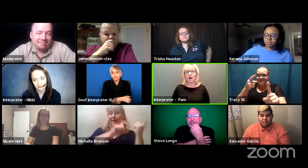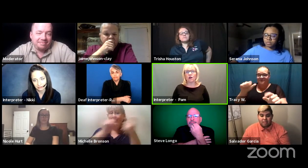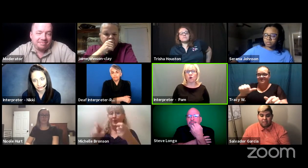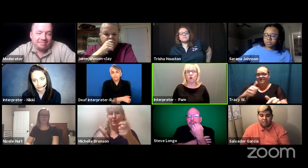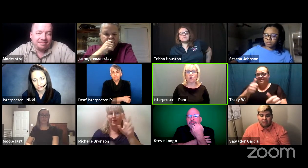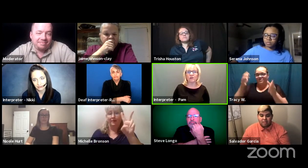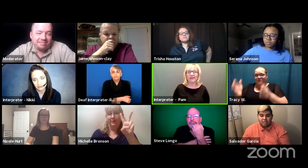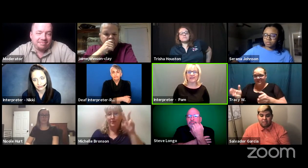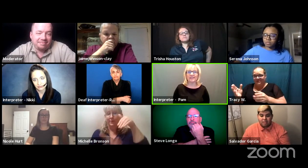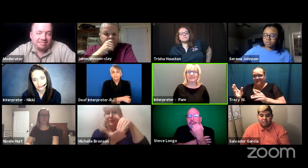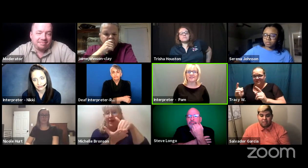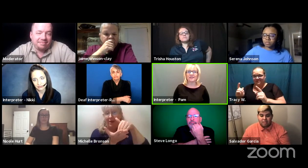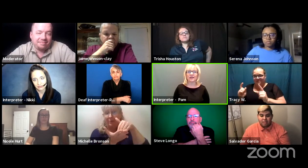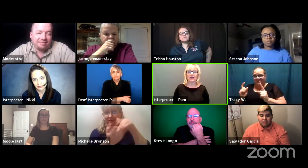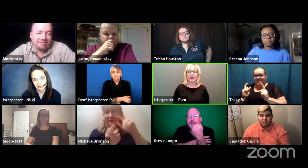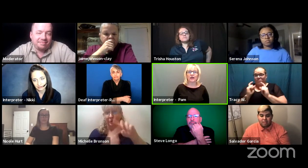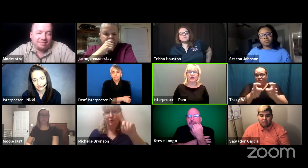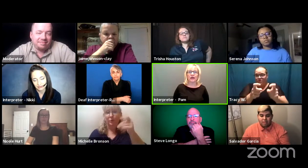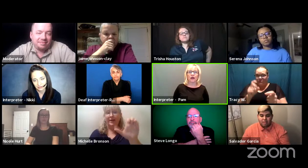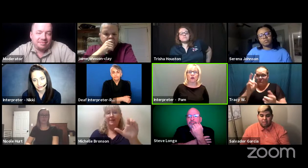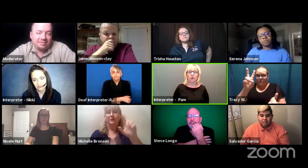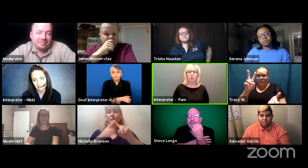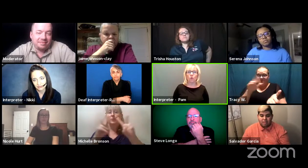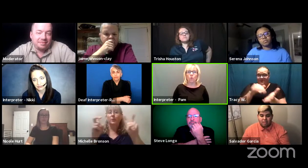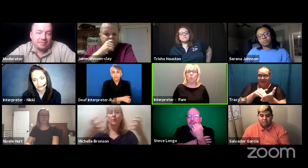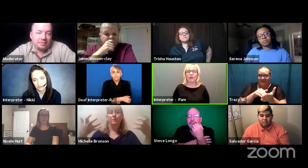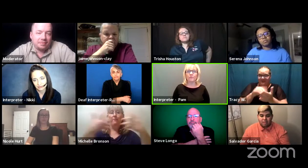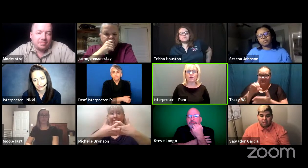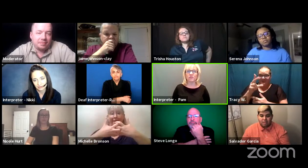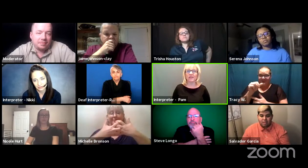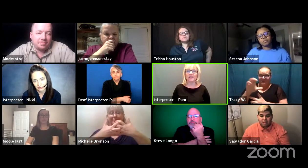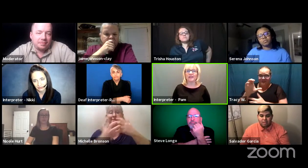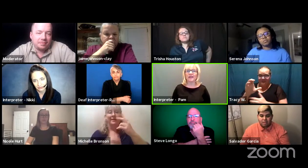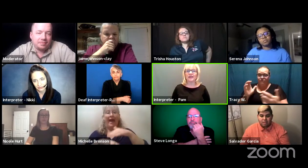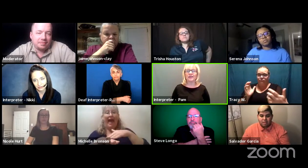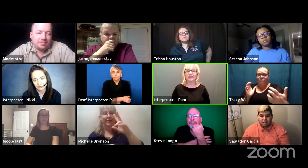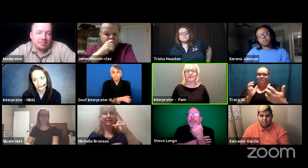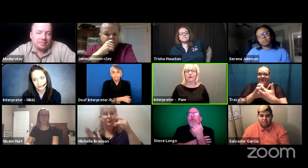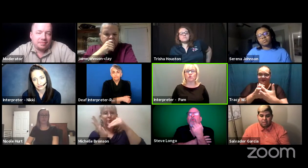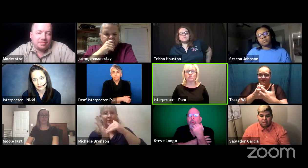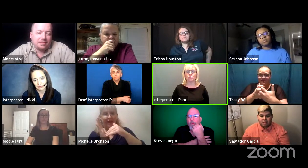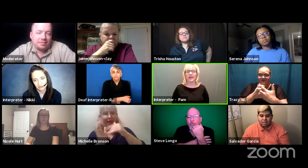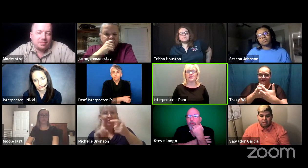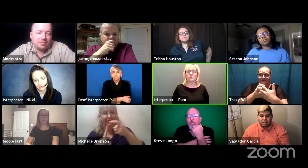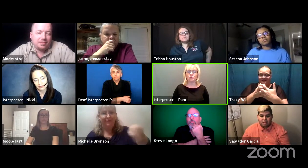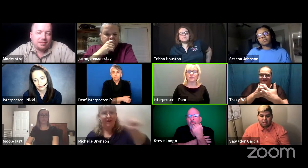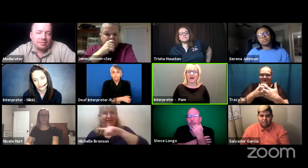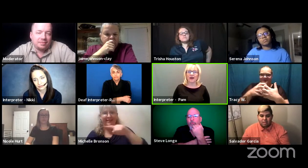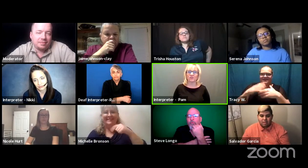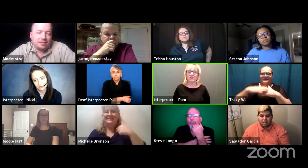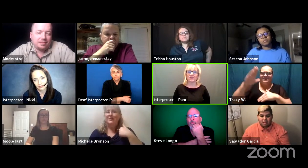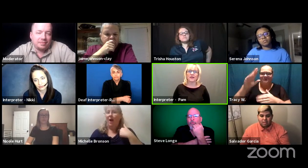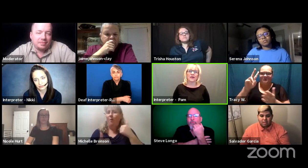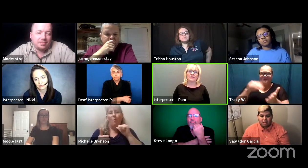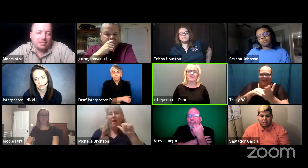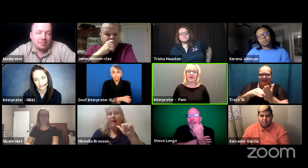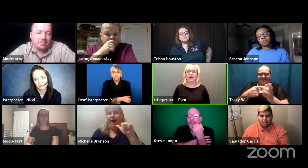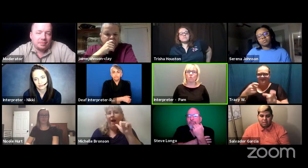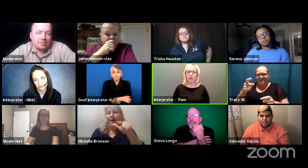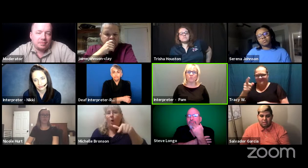our goal is one person that will donate 2,000 that will